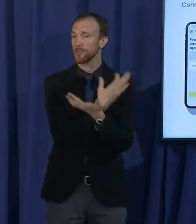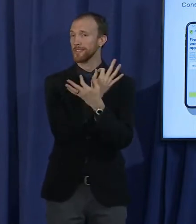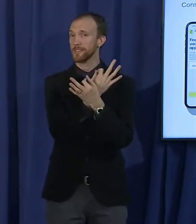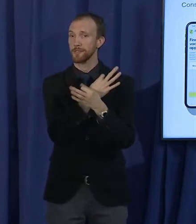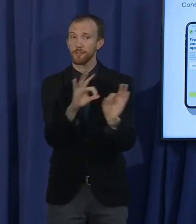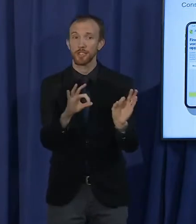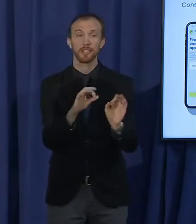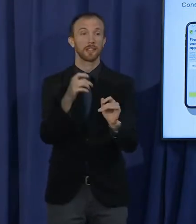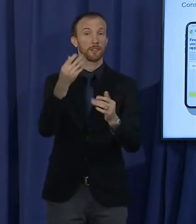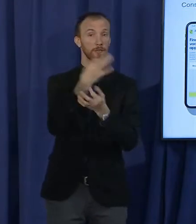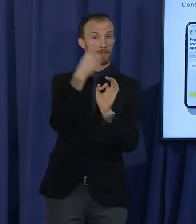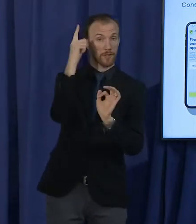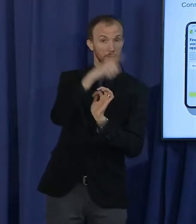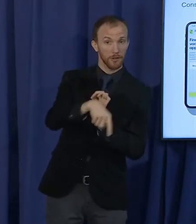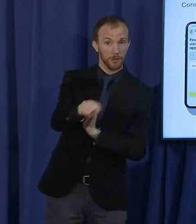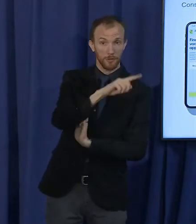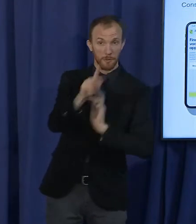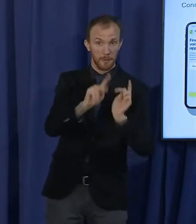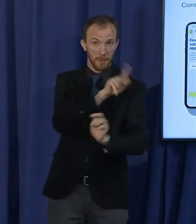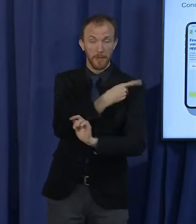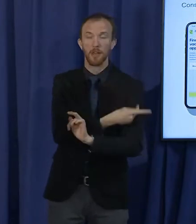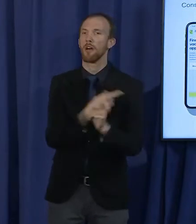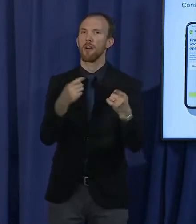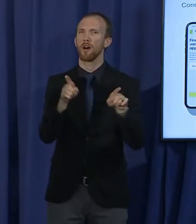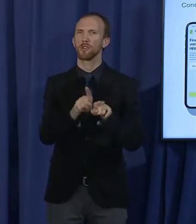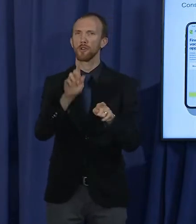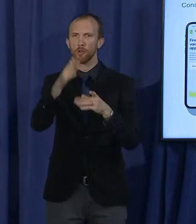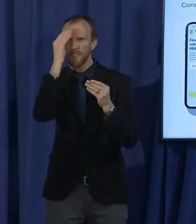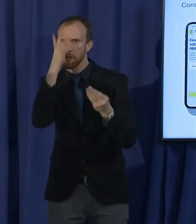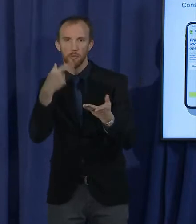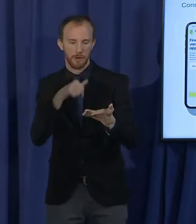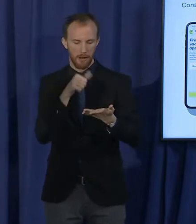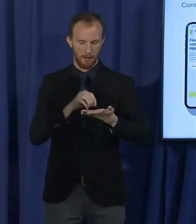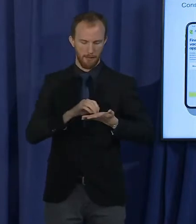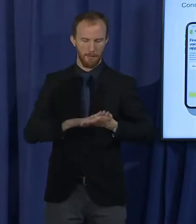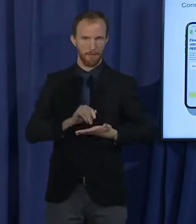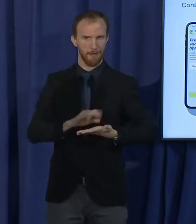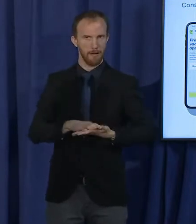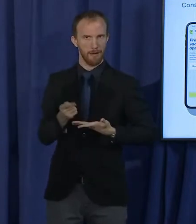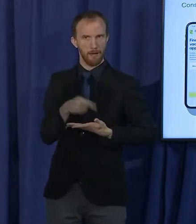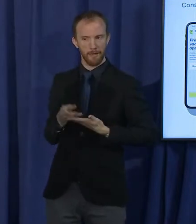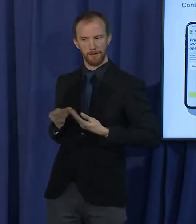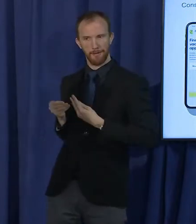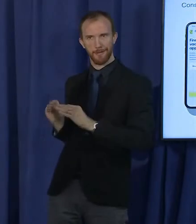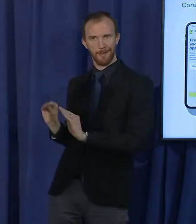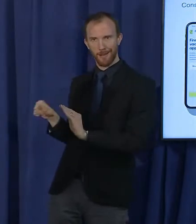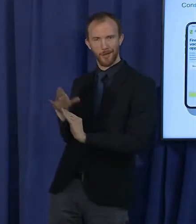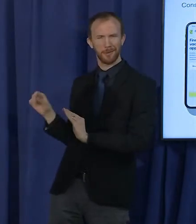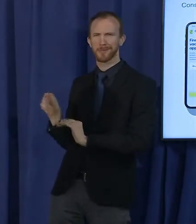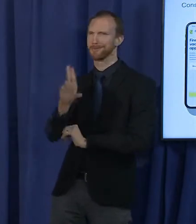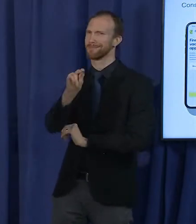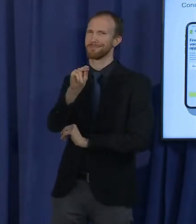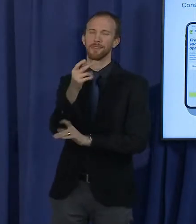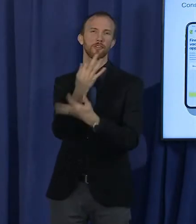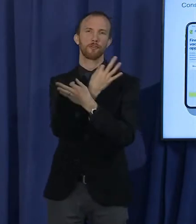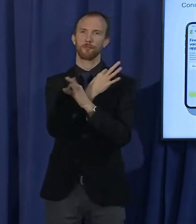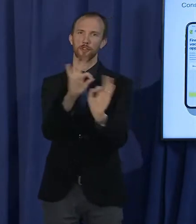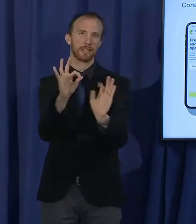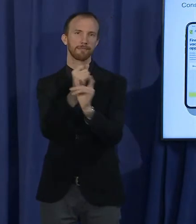at all. And we stand ready to do the same for any county, city, state, or provider in the US who would like to do that.